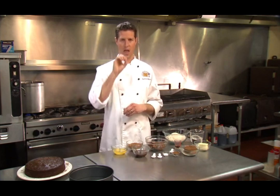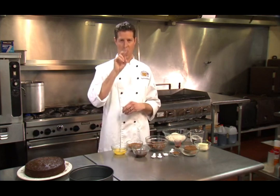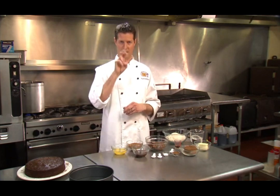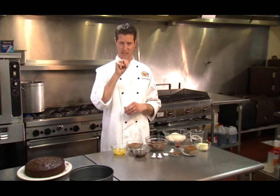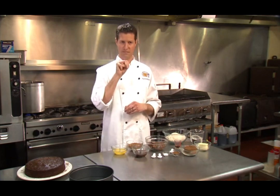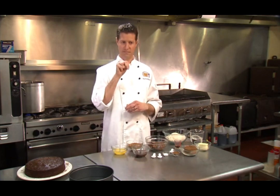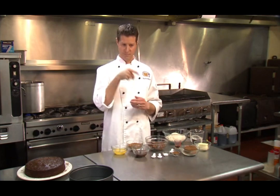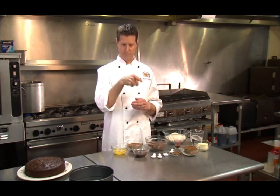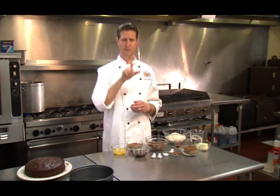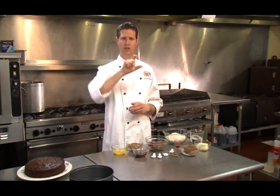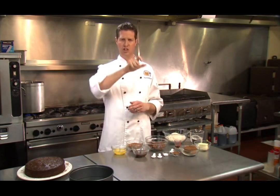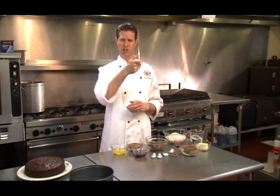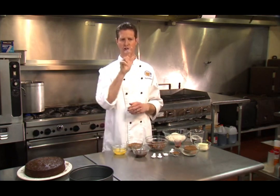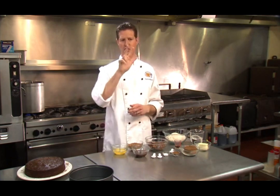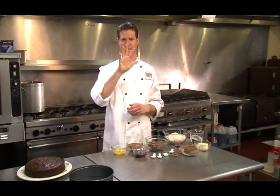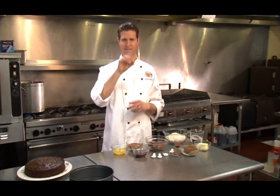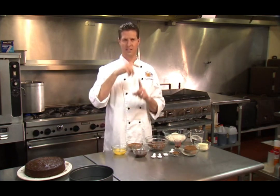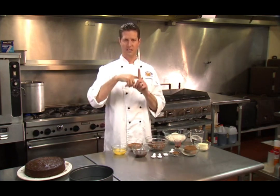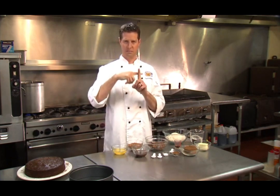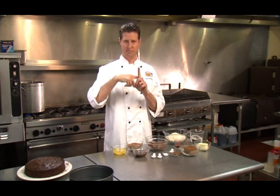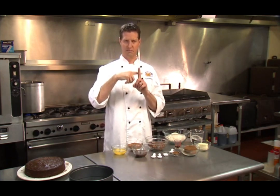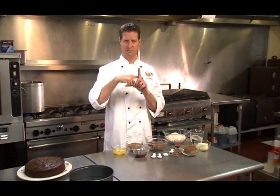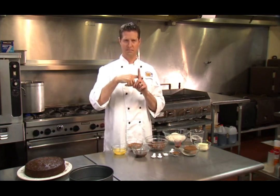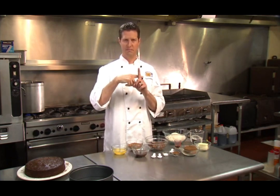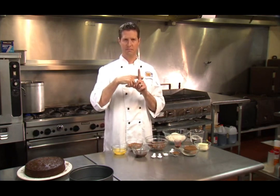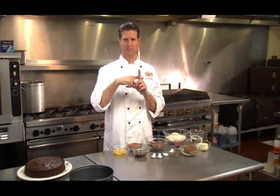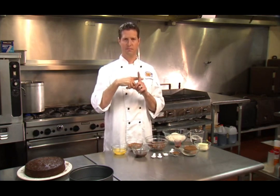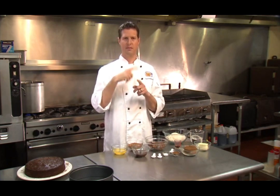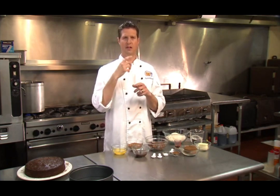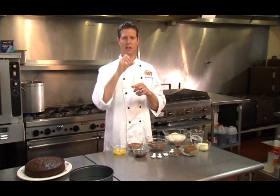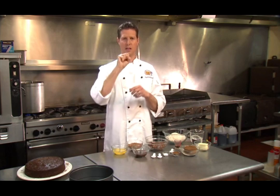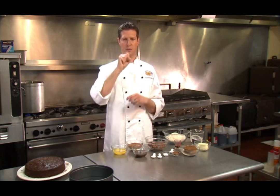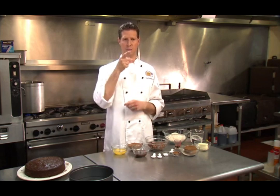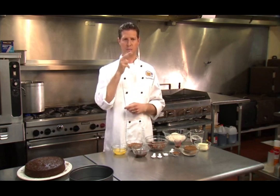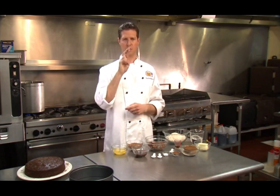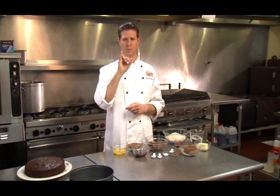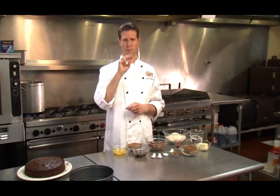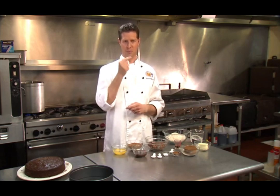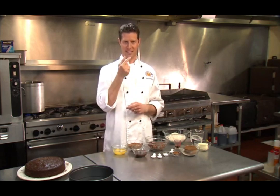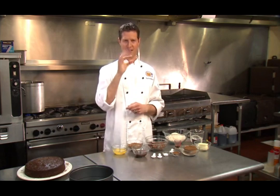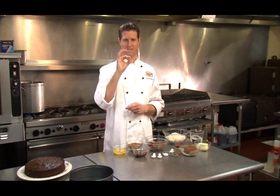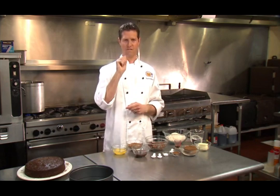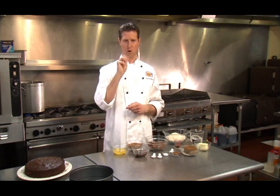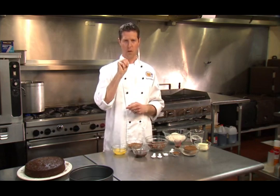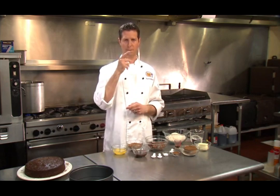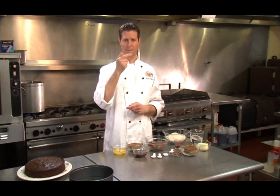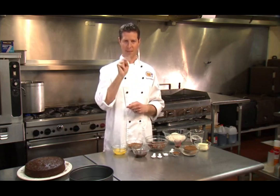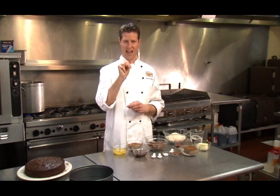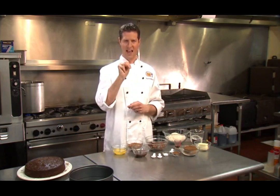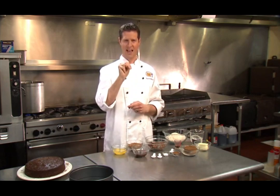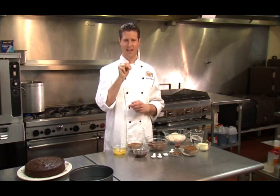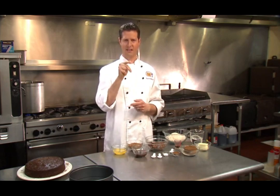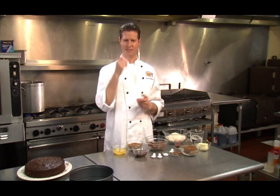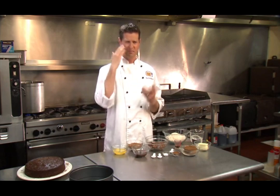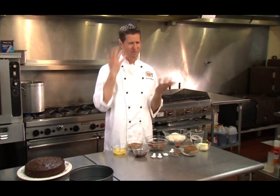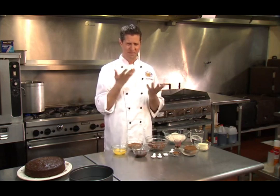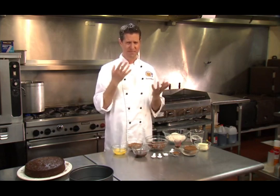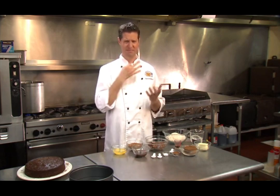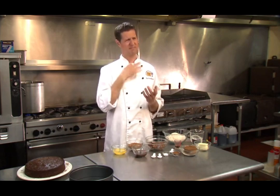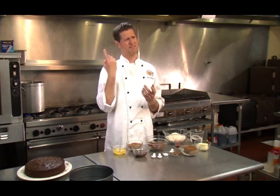start by preheating the oven to 350 degrees. Take a springform pan. If you don't know what it looks like, let me